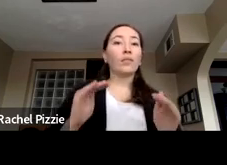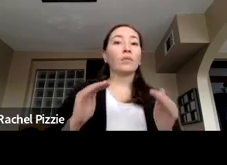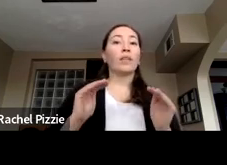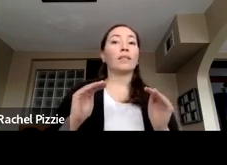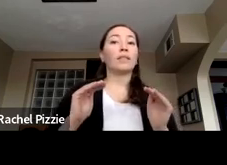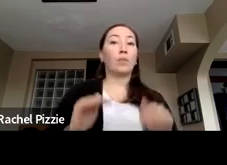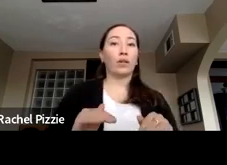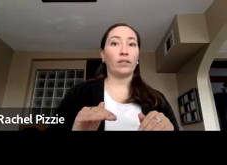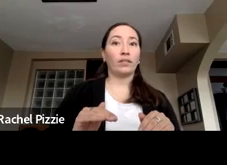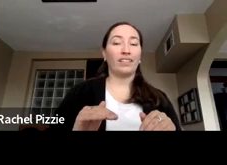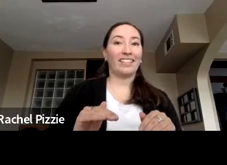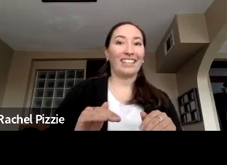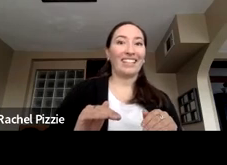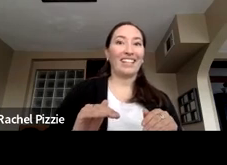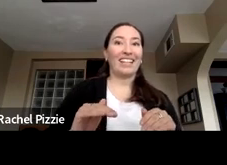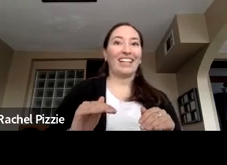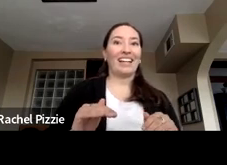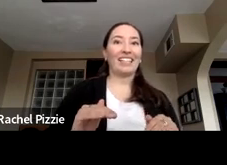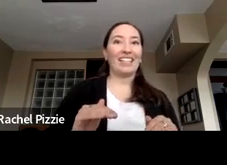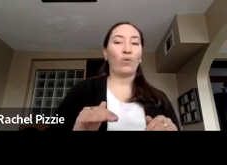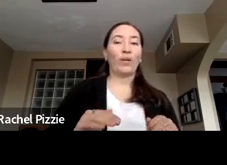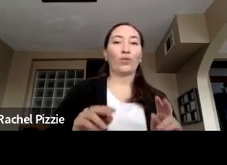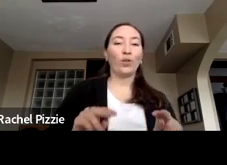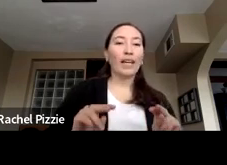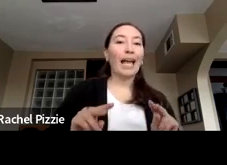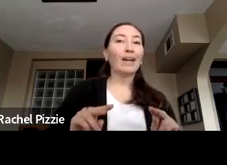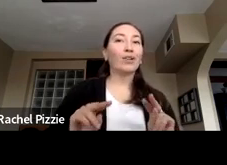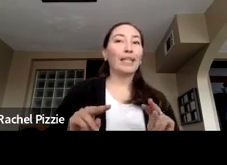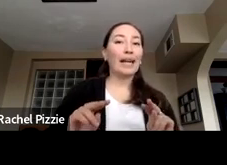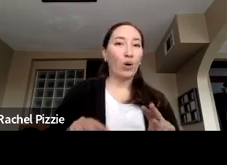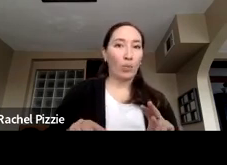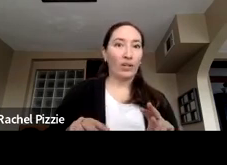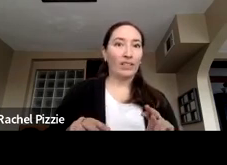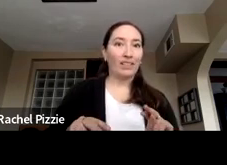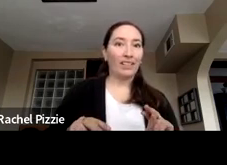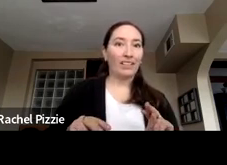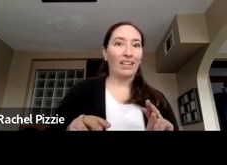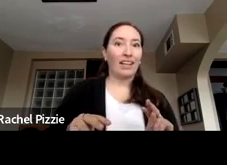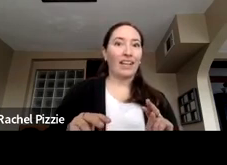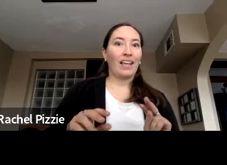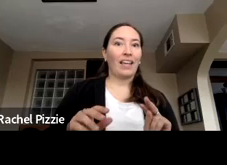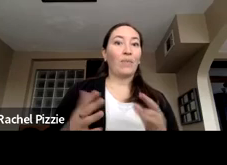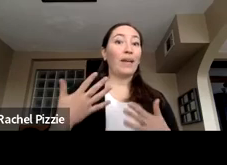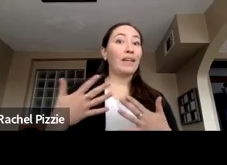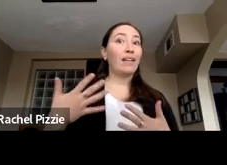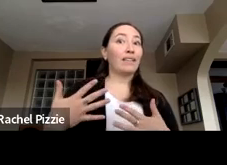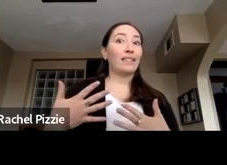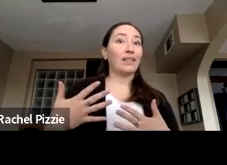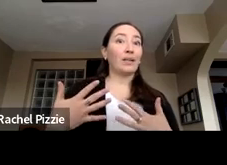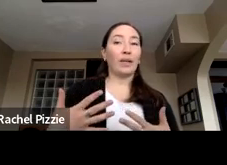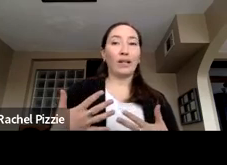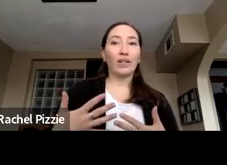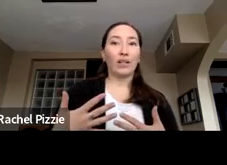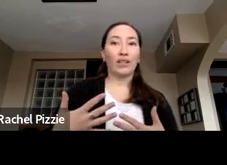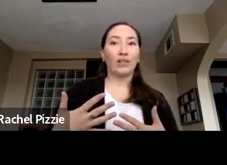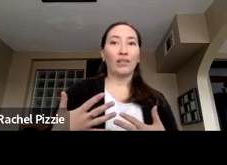Part of the reason why this is important is that when you're looking at your data output, it may not